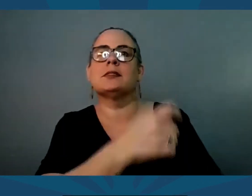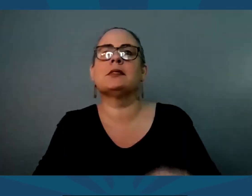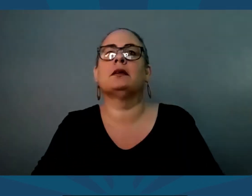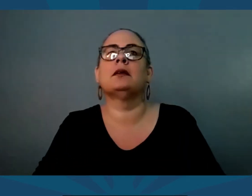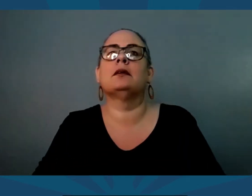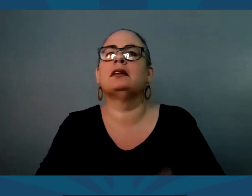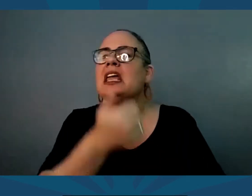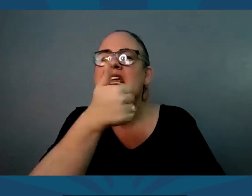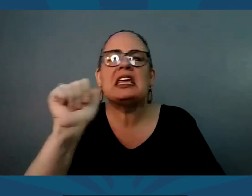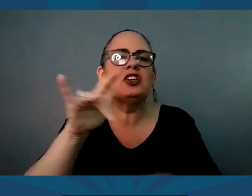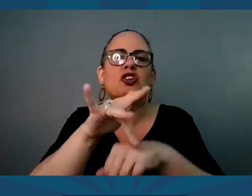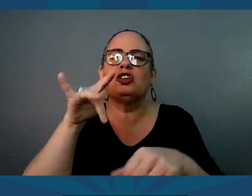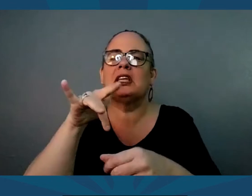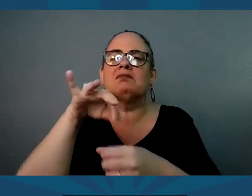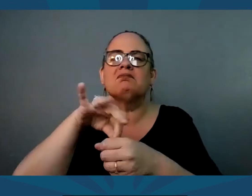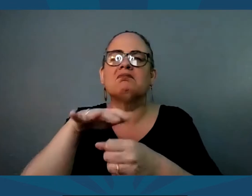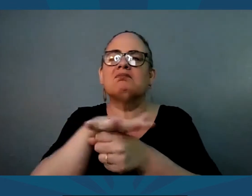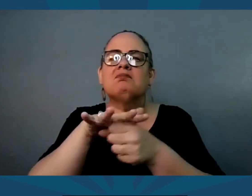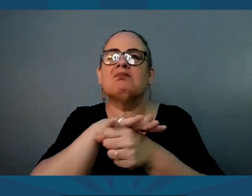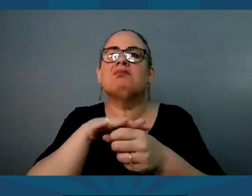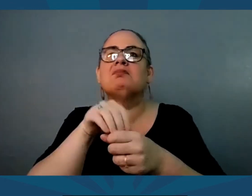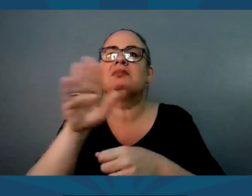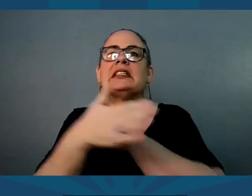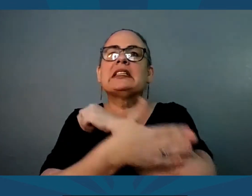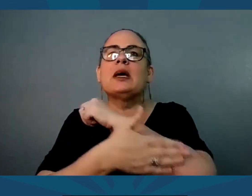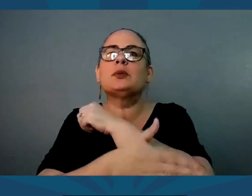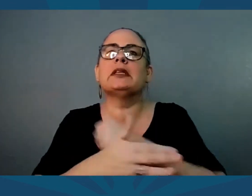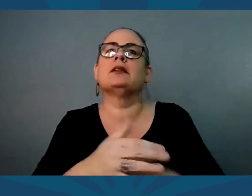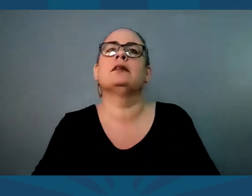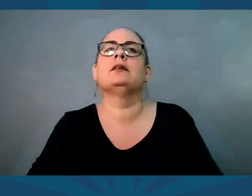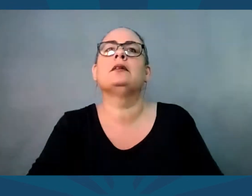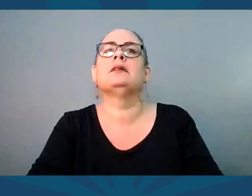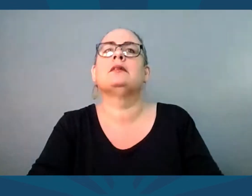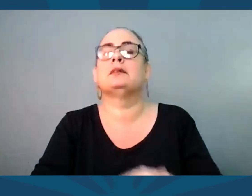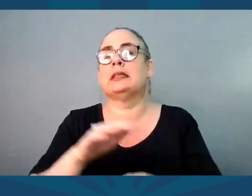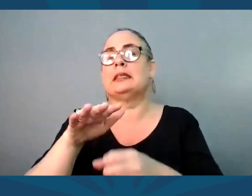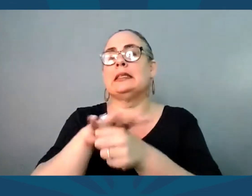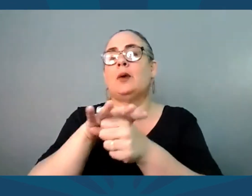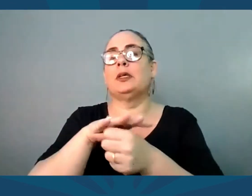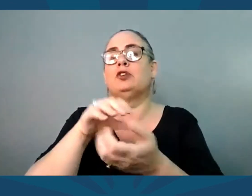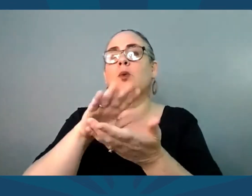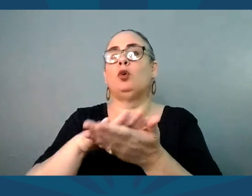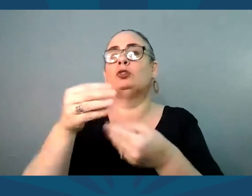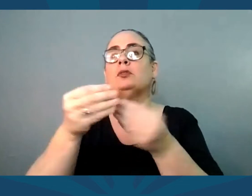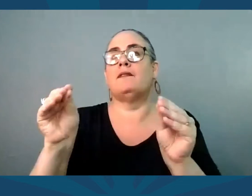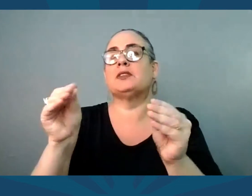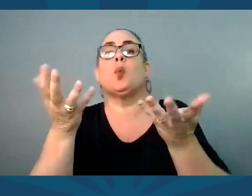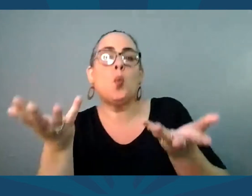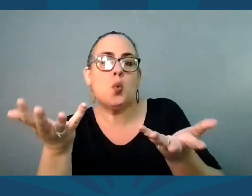designated ballot drop boxes, if available, any early voting location in their